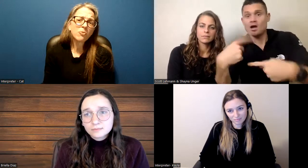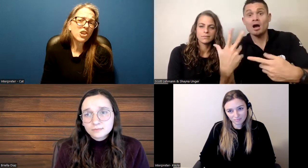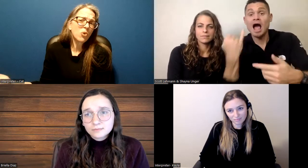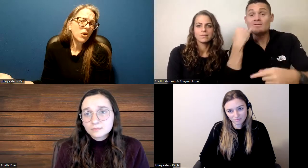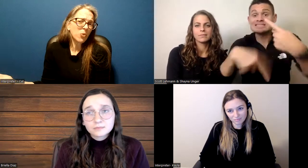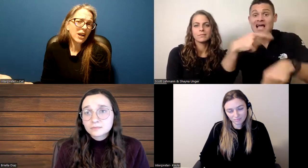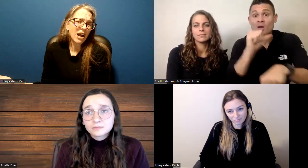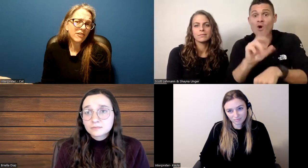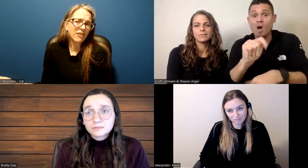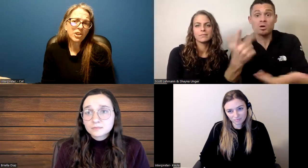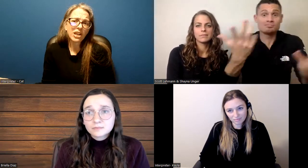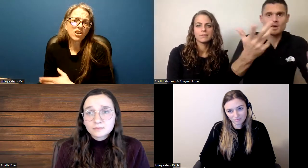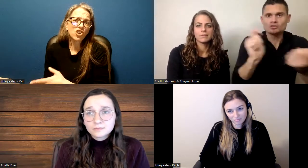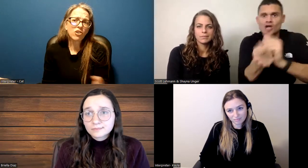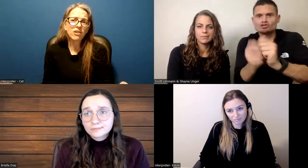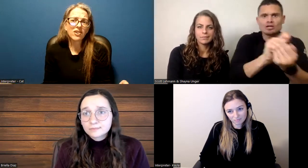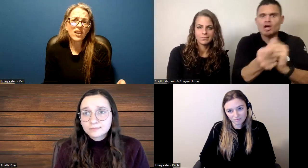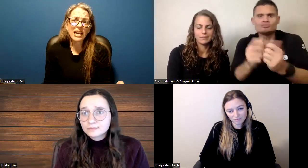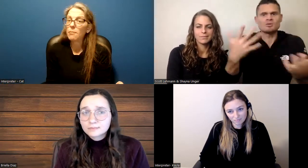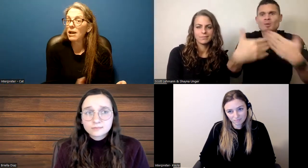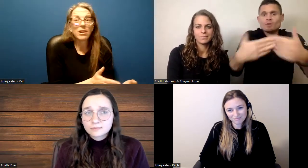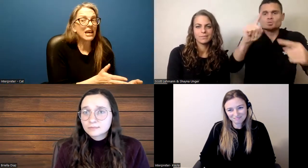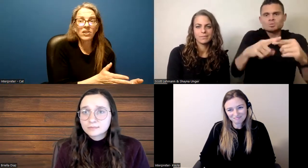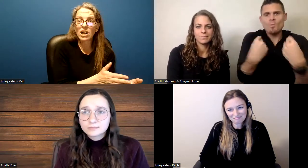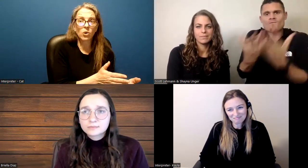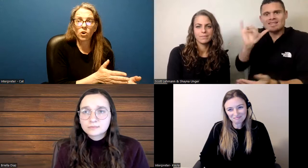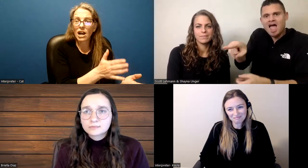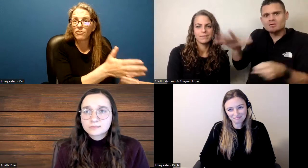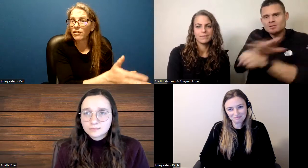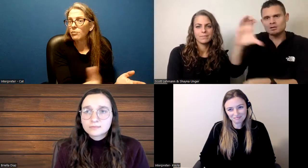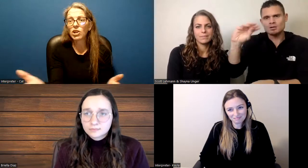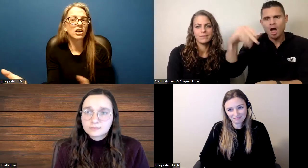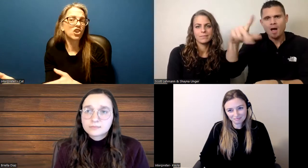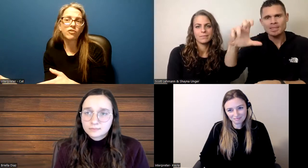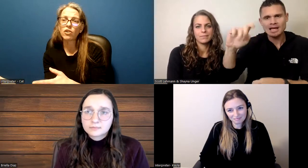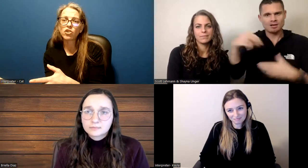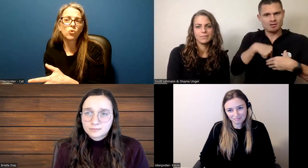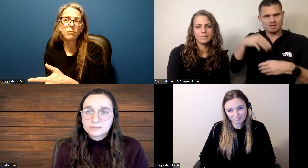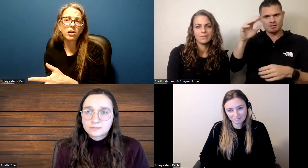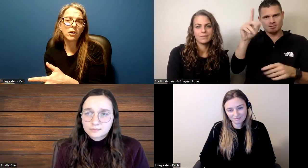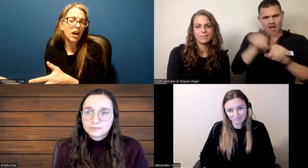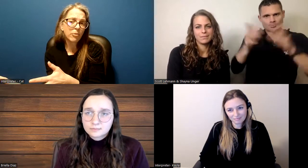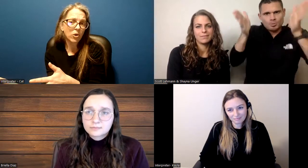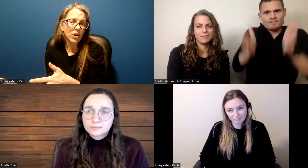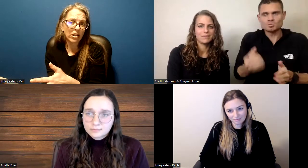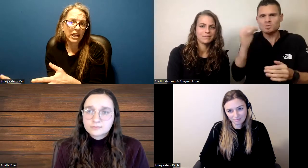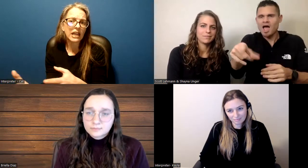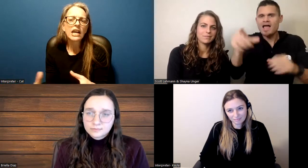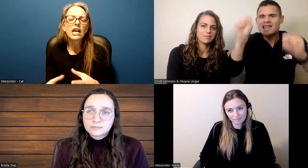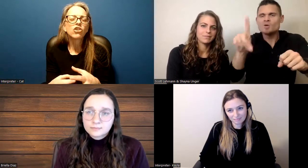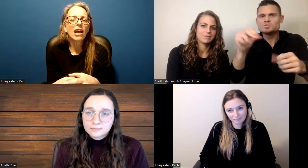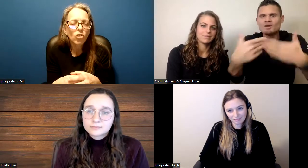maybe speech won't work out for them and you got to shift over to signing. Maybe that's not going to work out for them and you got to shift over to another